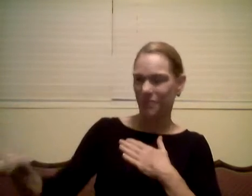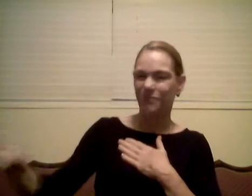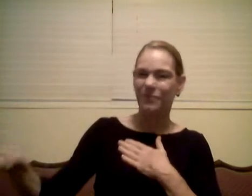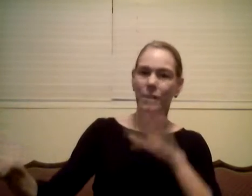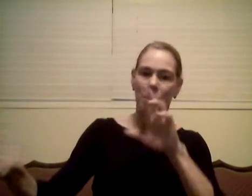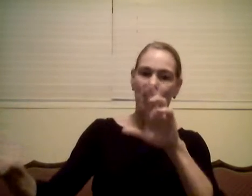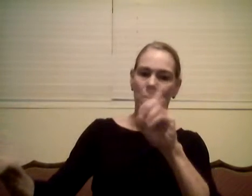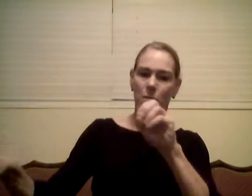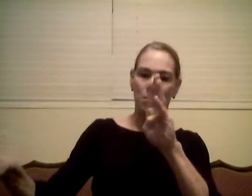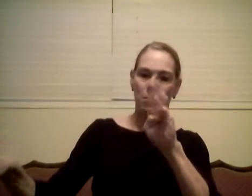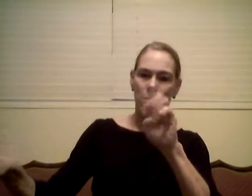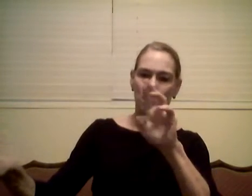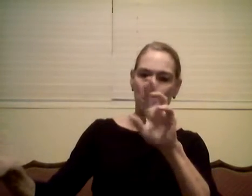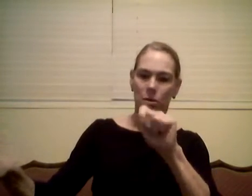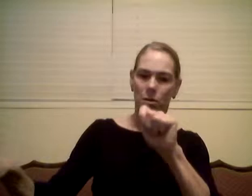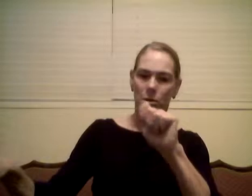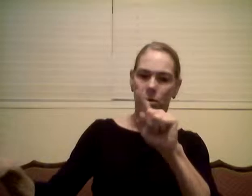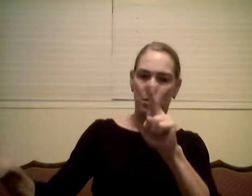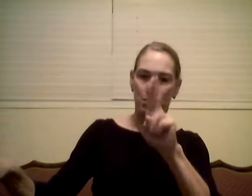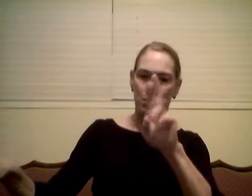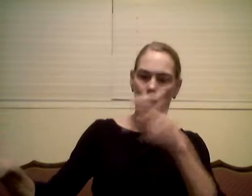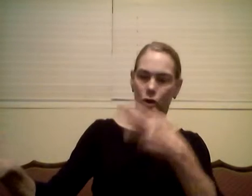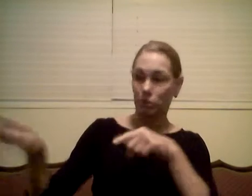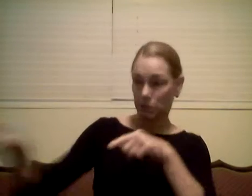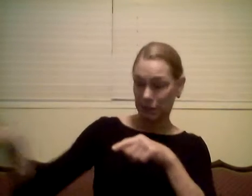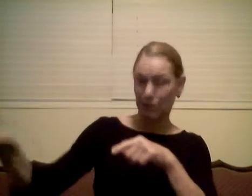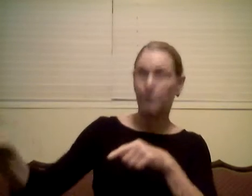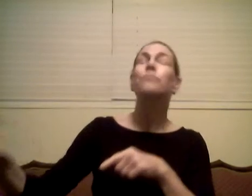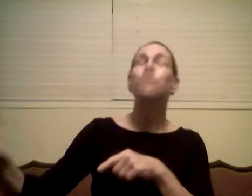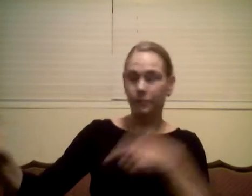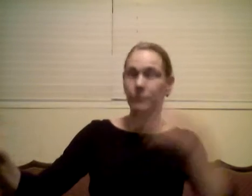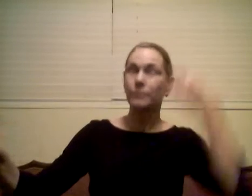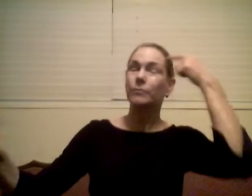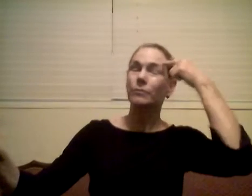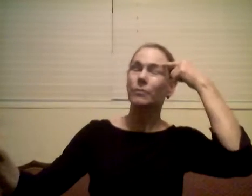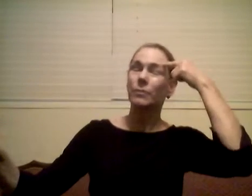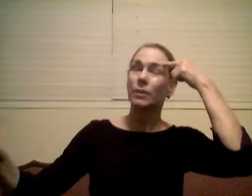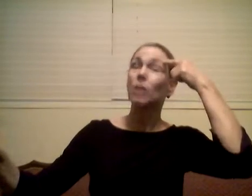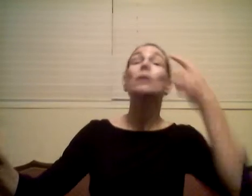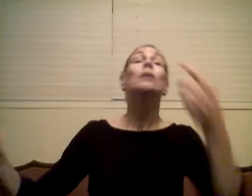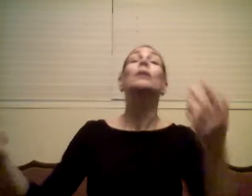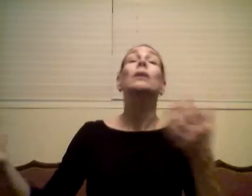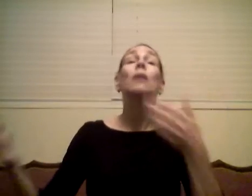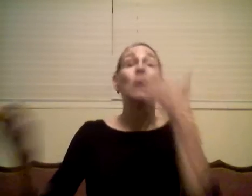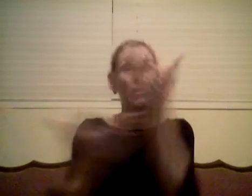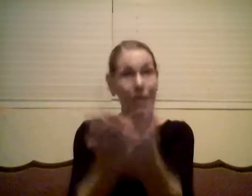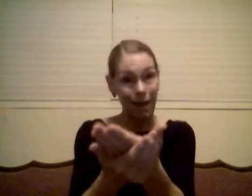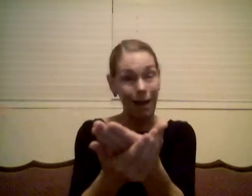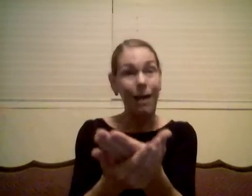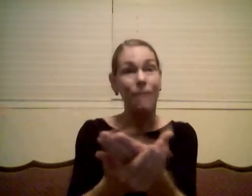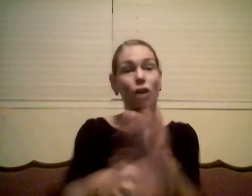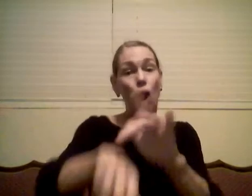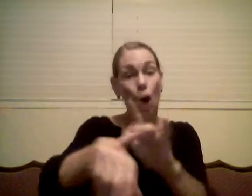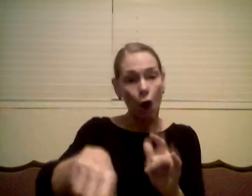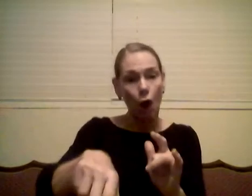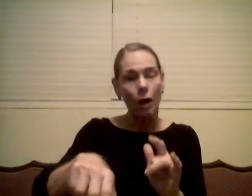sales division, and he has a rule for his sales department. If you're going to a meeting and you're early, you're on time. If you're